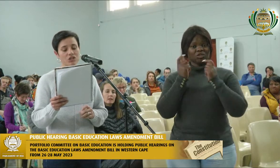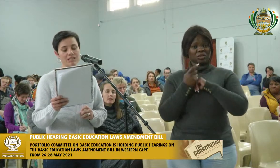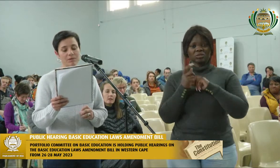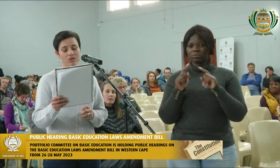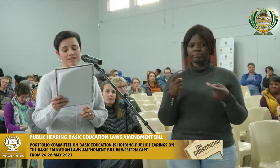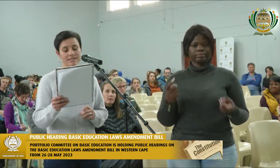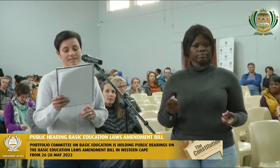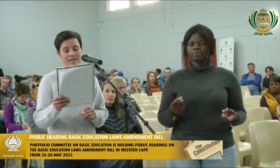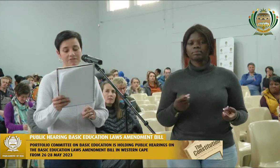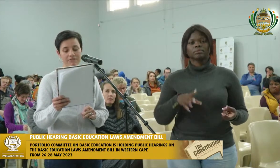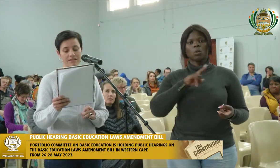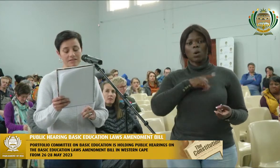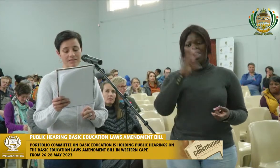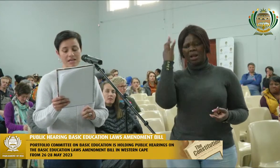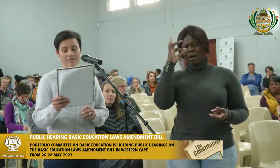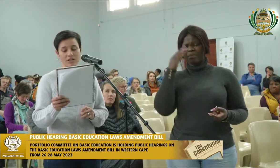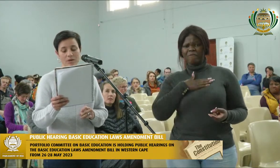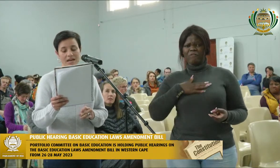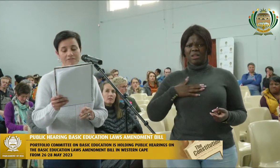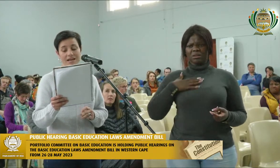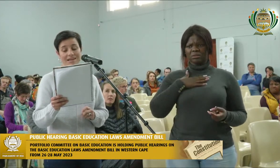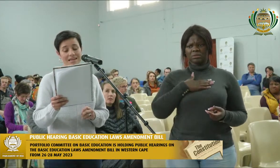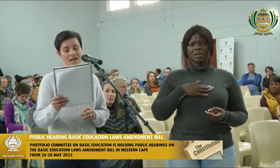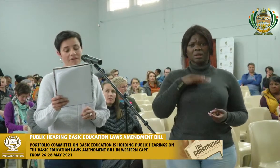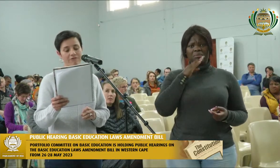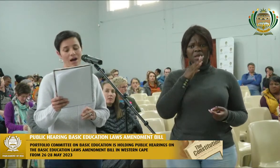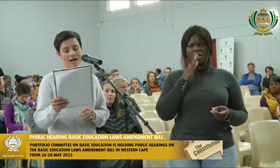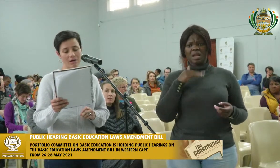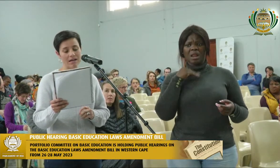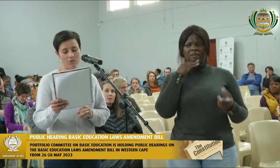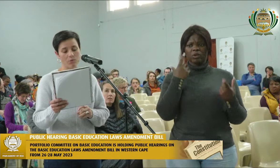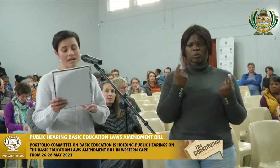mother just because the state feels that